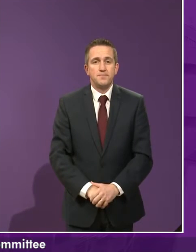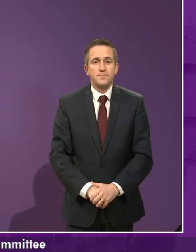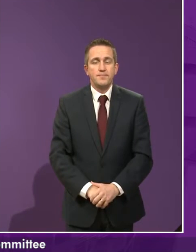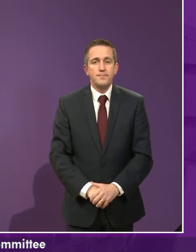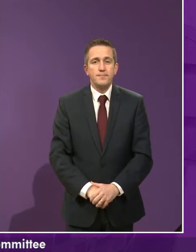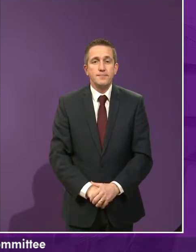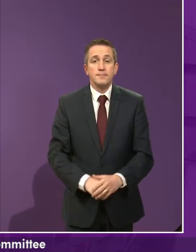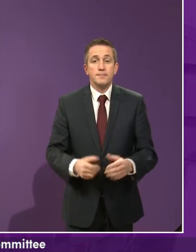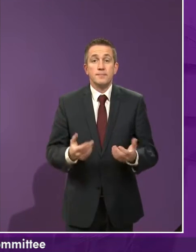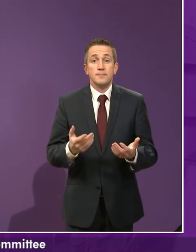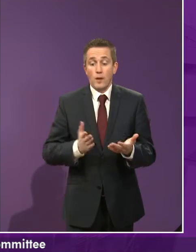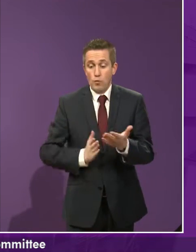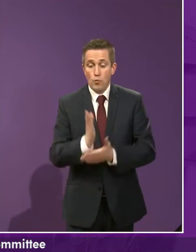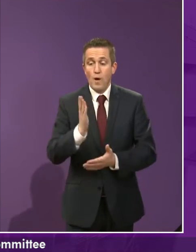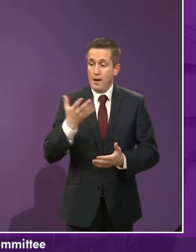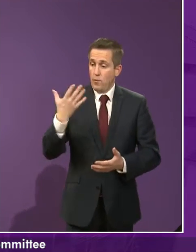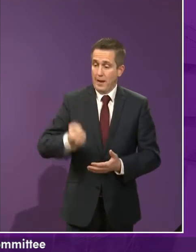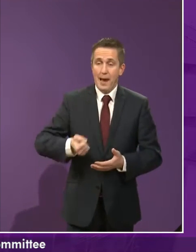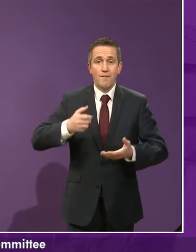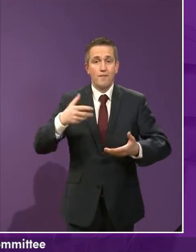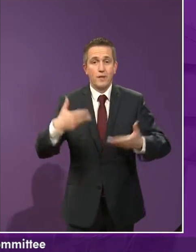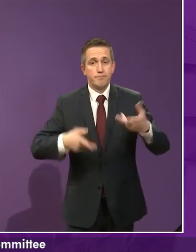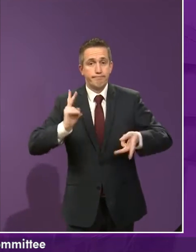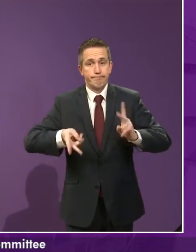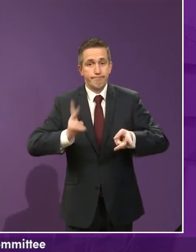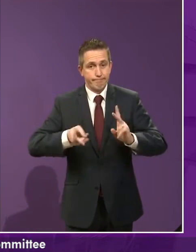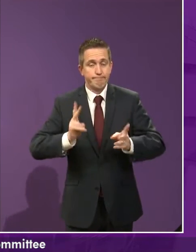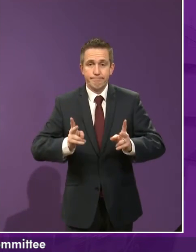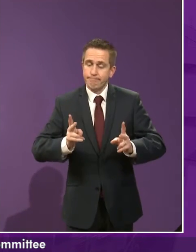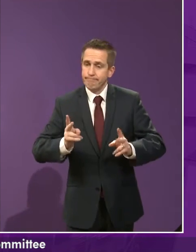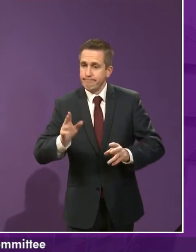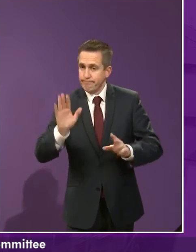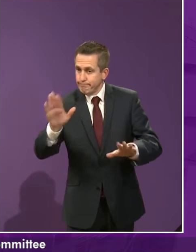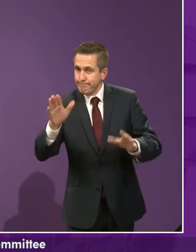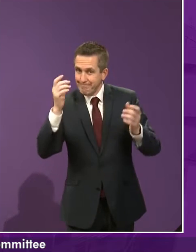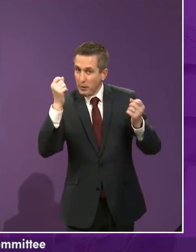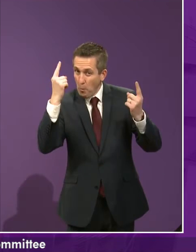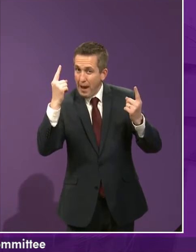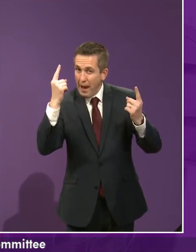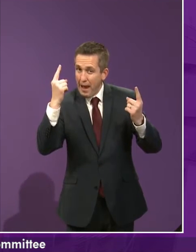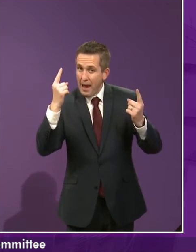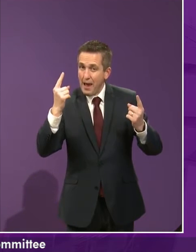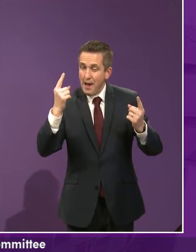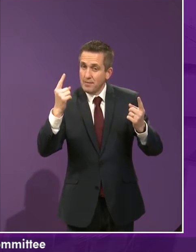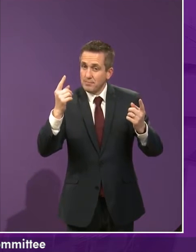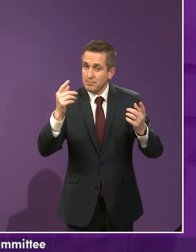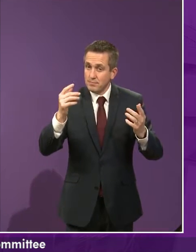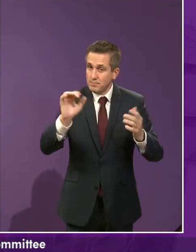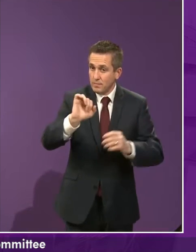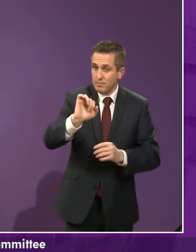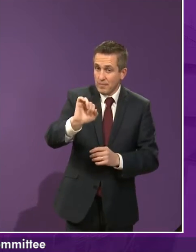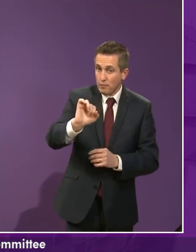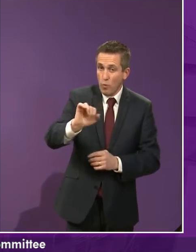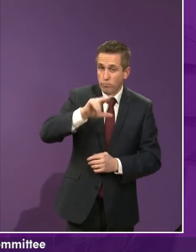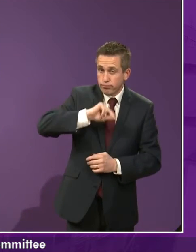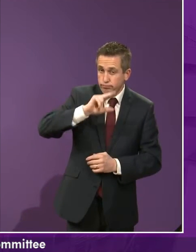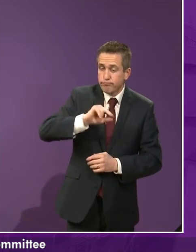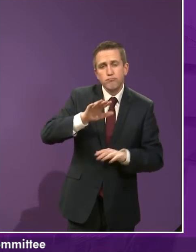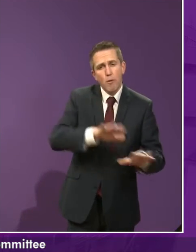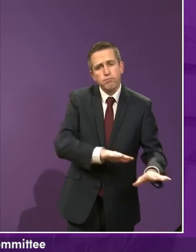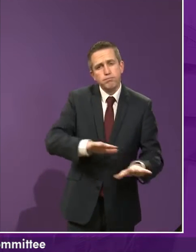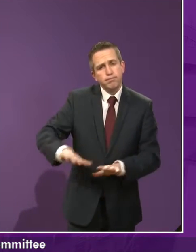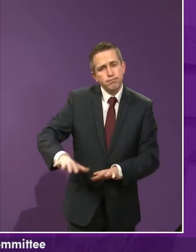We will have BSL interpretation, so just the usual caveats about, and this is for me mostly, not to speak too